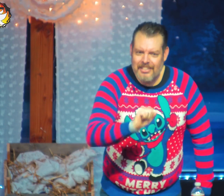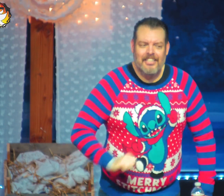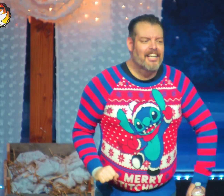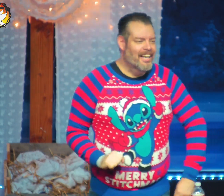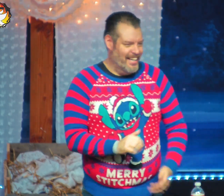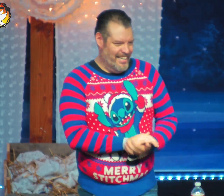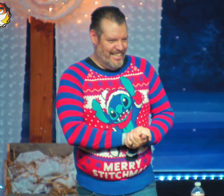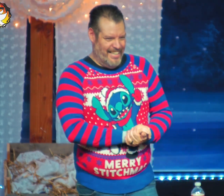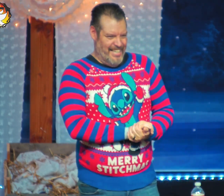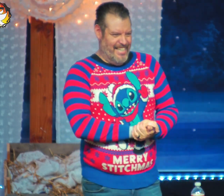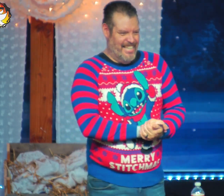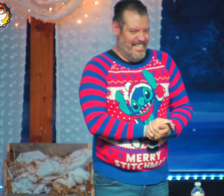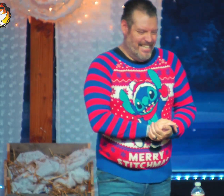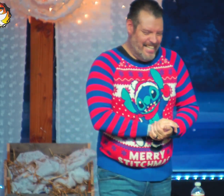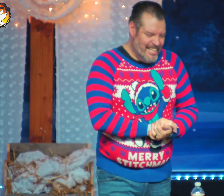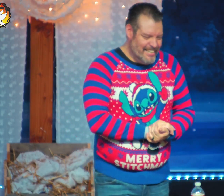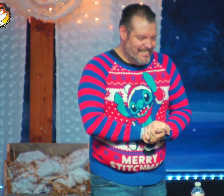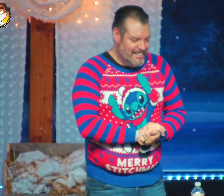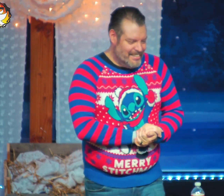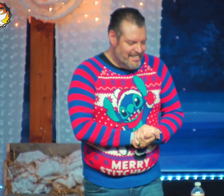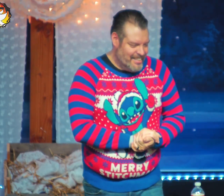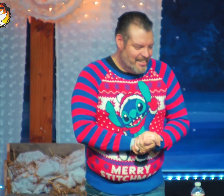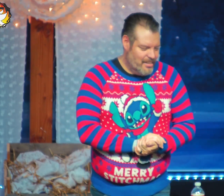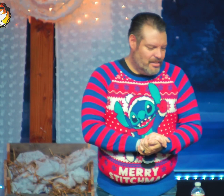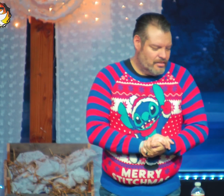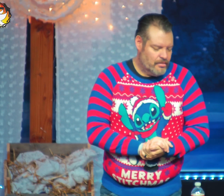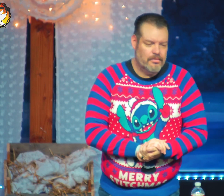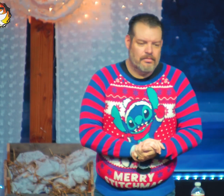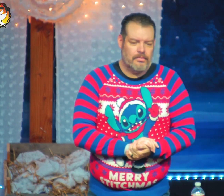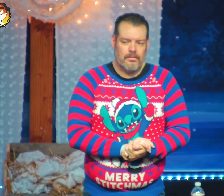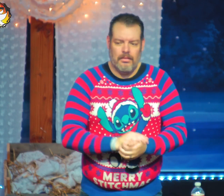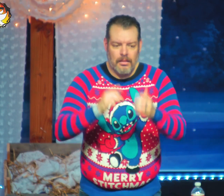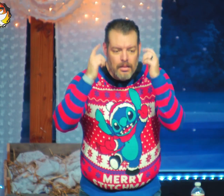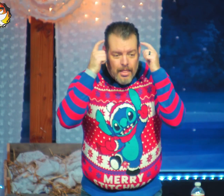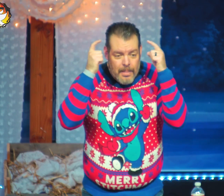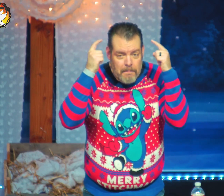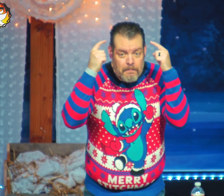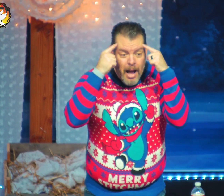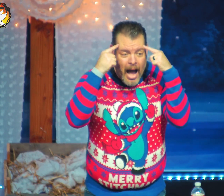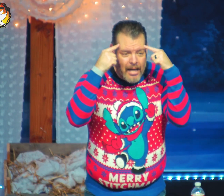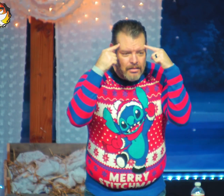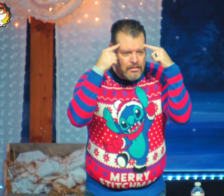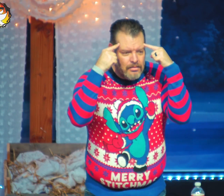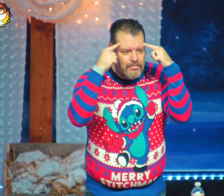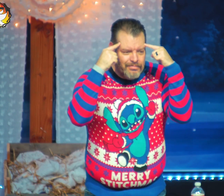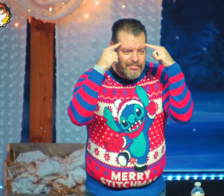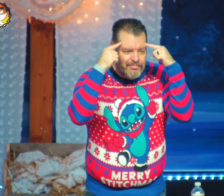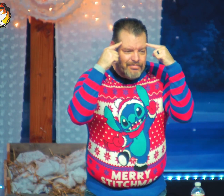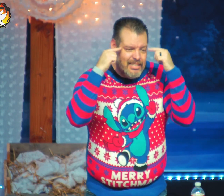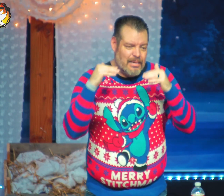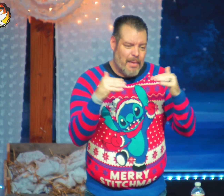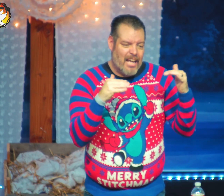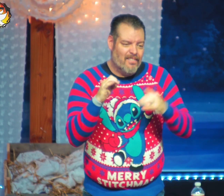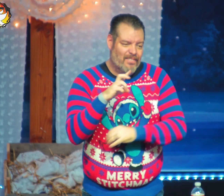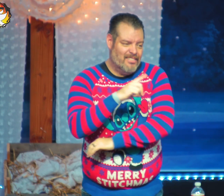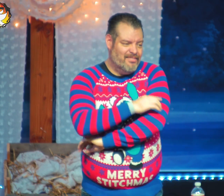But sometimes when I park and I get to my car and someone's parked so close to me, or they park in the middle of the spaces and I'm like, why would you do